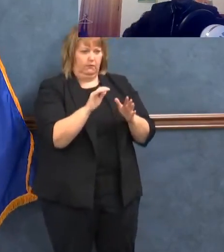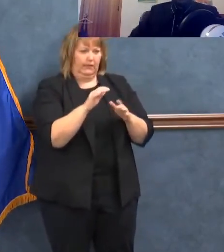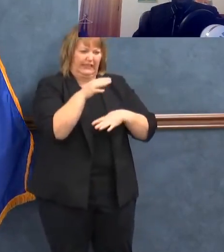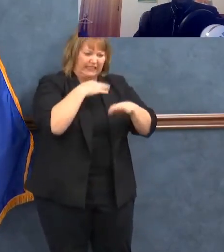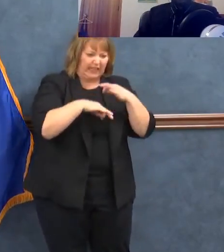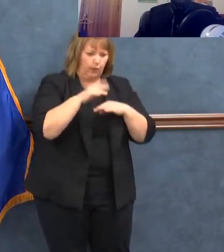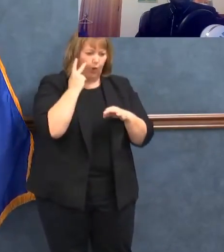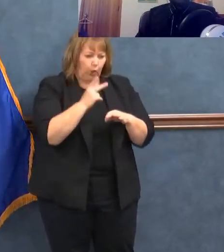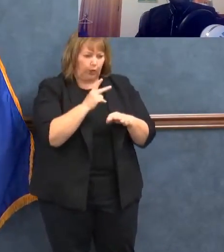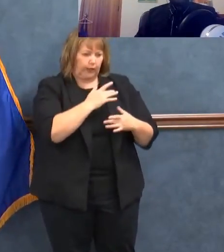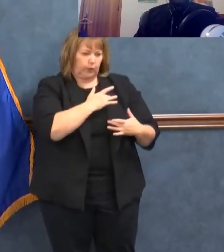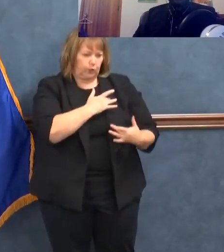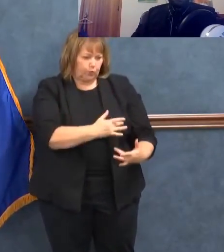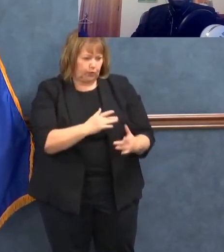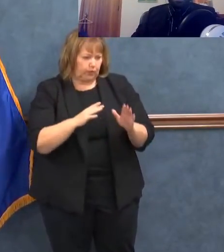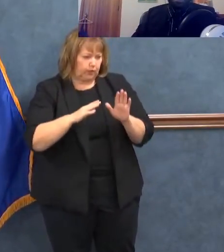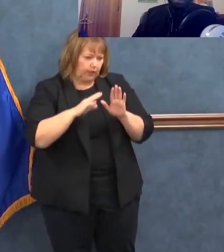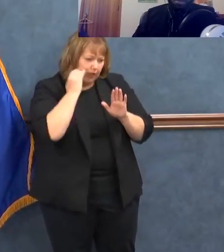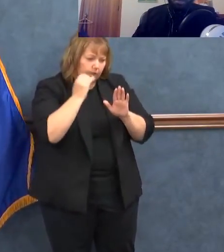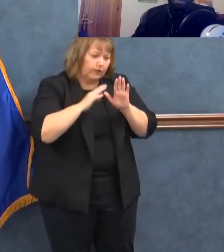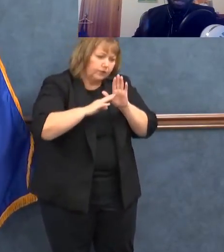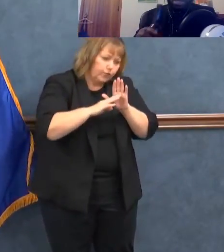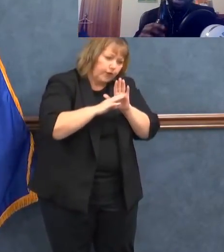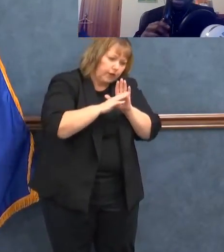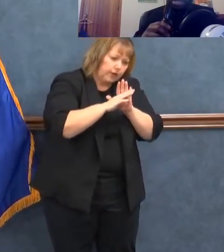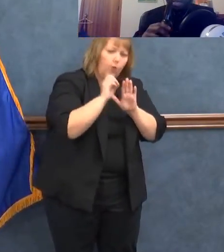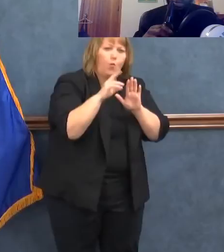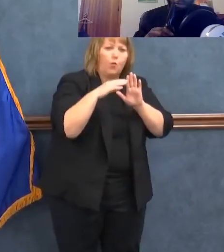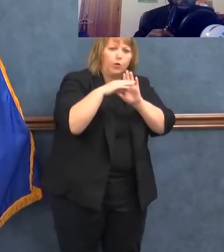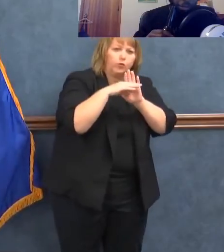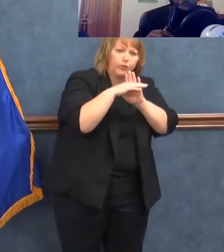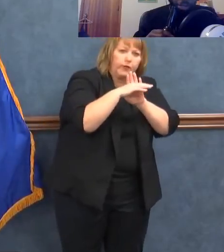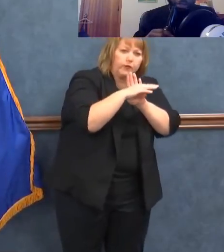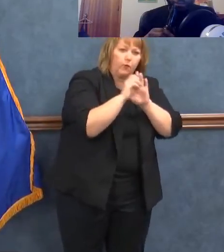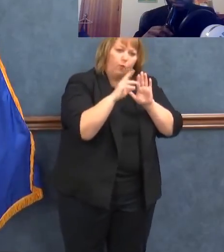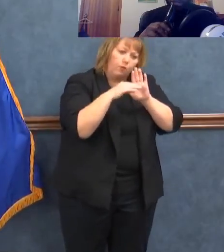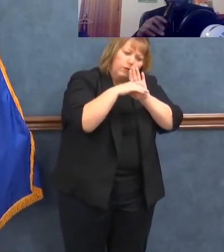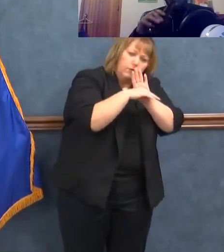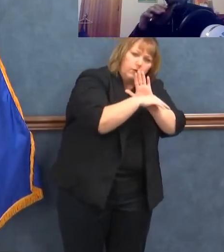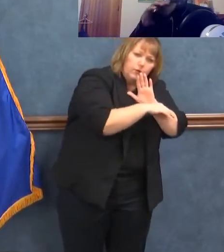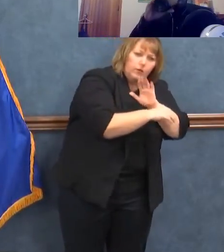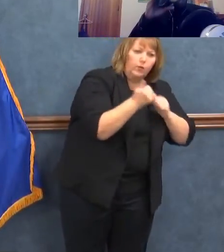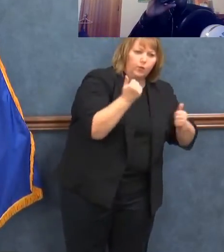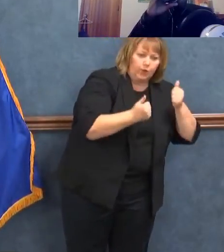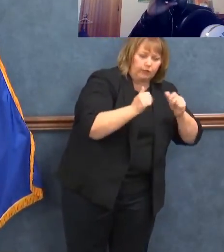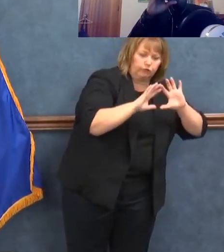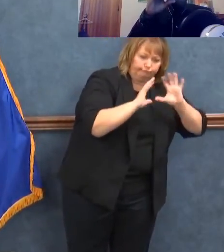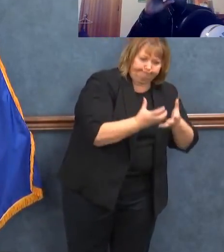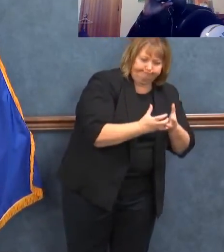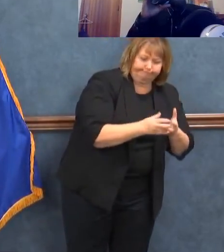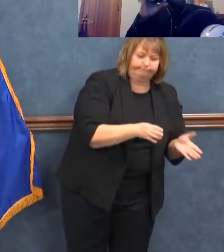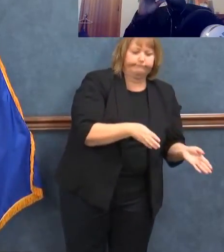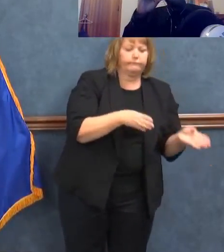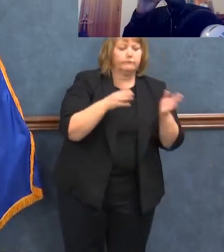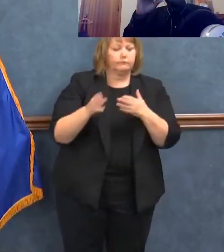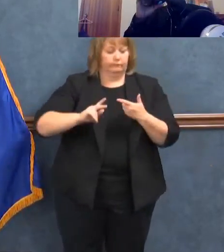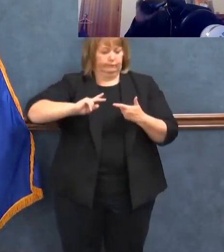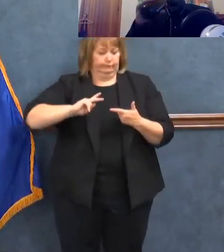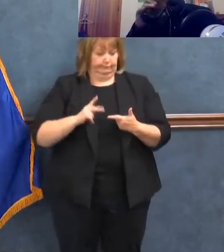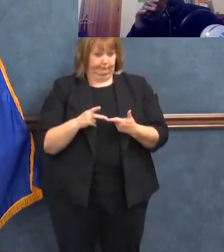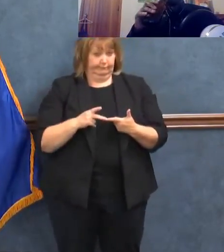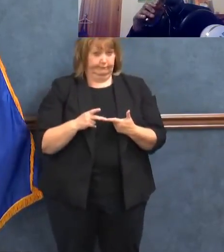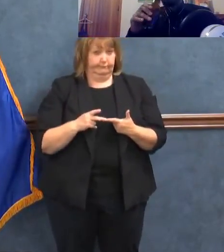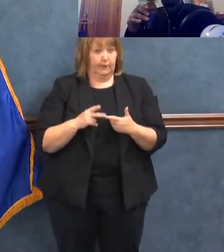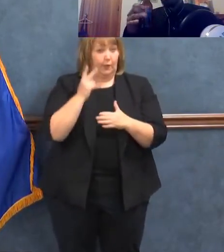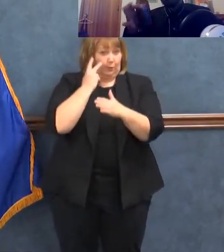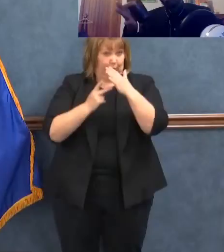tightened up or loosened mitigation efforts. So it's going to go county by county. That's actually kind of Predictability. clever. I know the past 5 months have been rough on